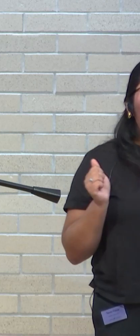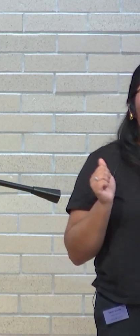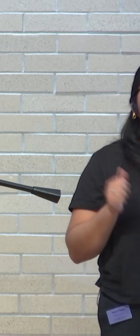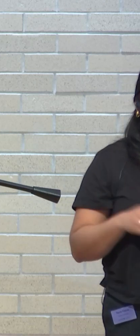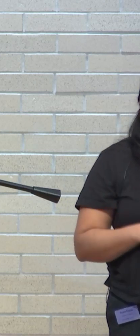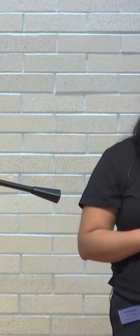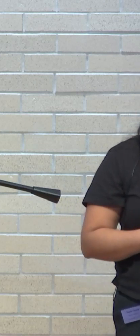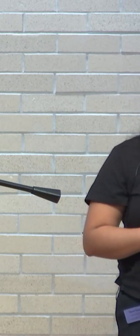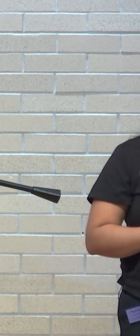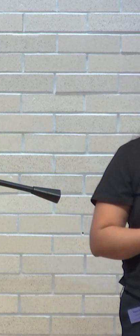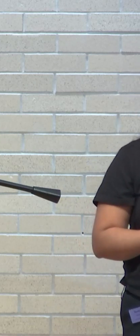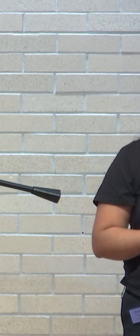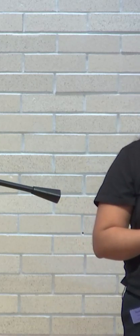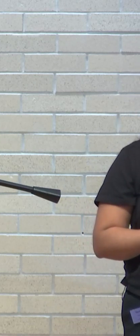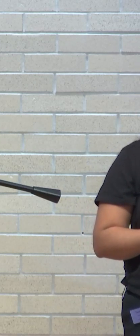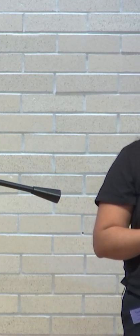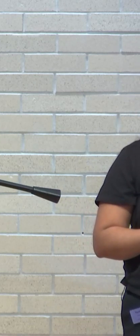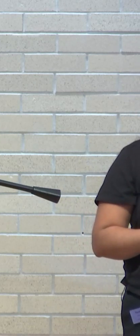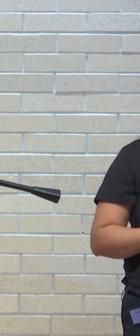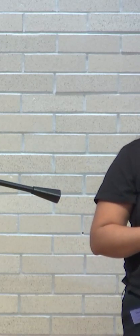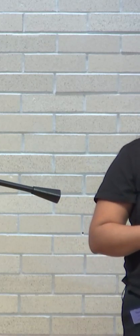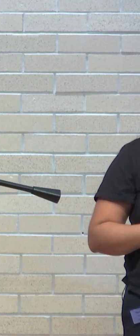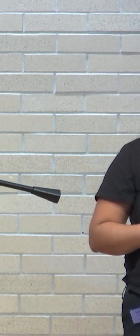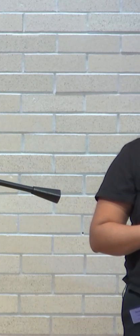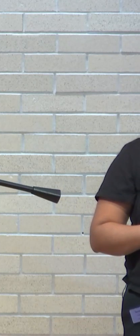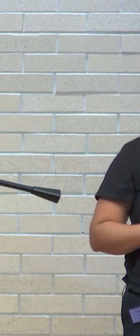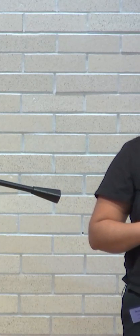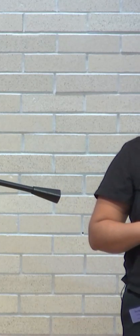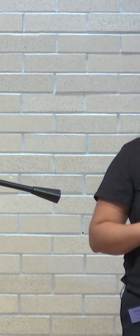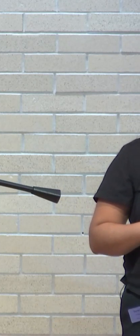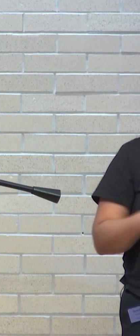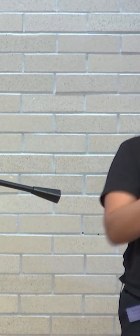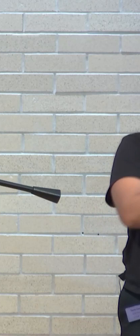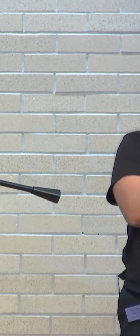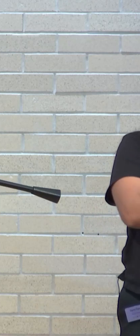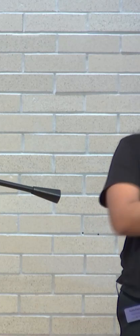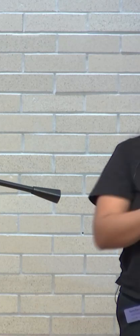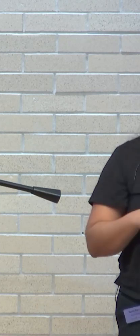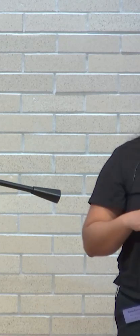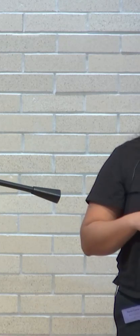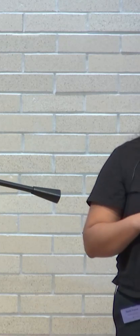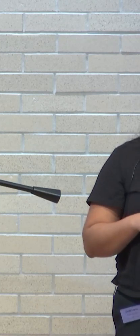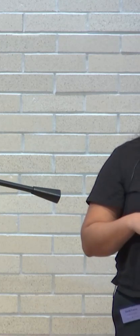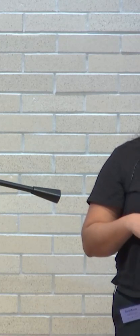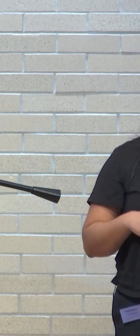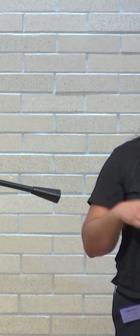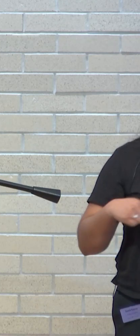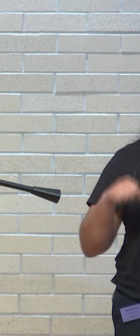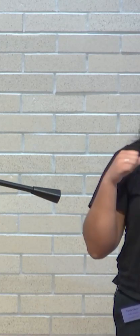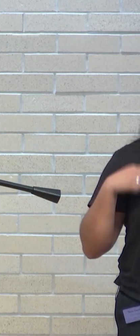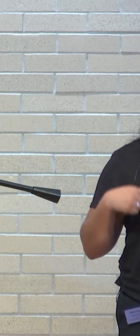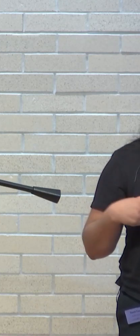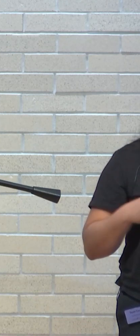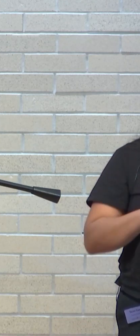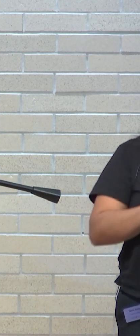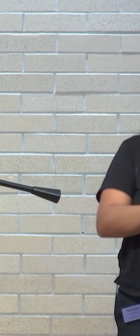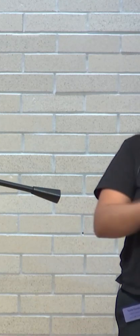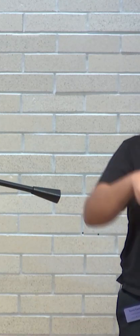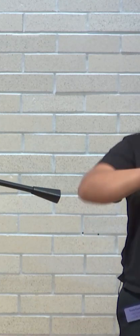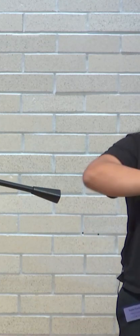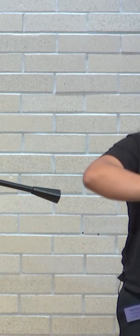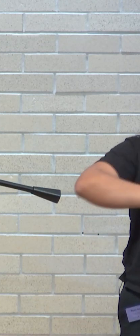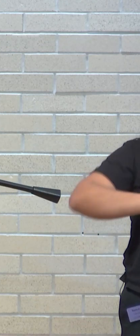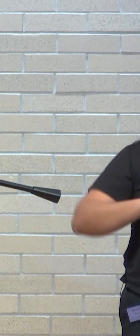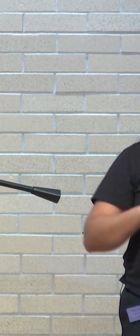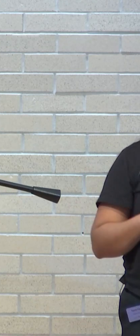intent, allowing their powerful performances to resonate with you. Also recognize that stepping onto the stage was a deliberate and